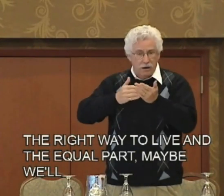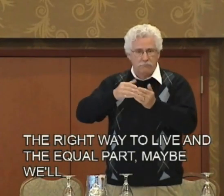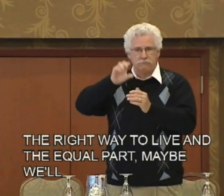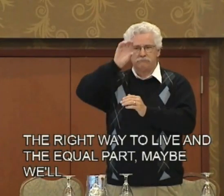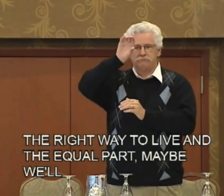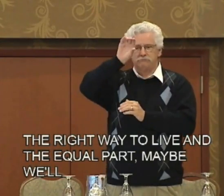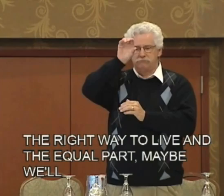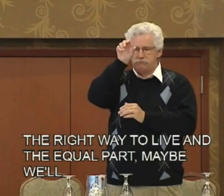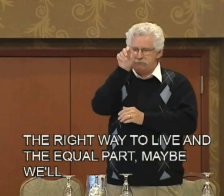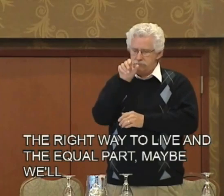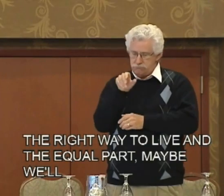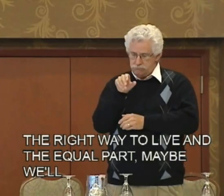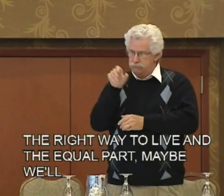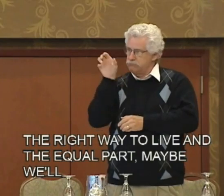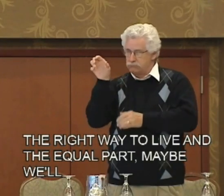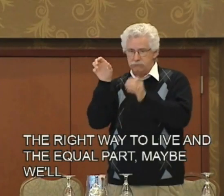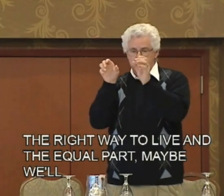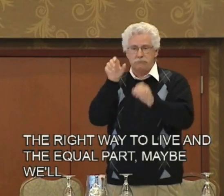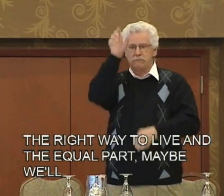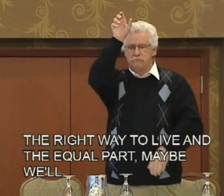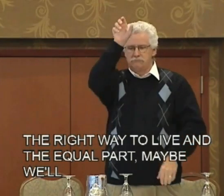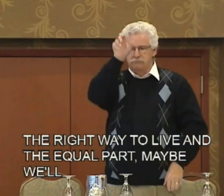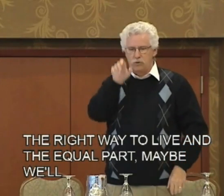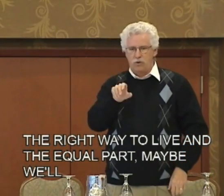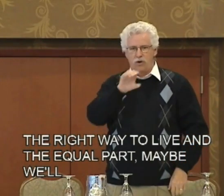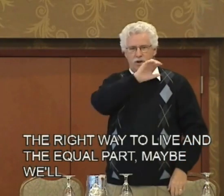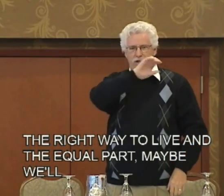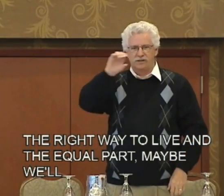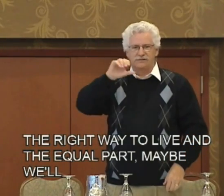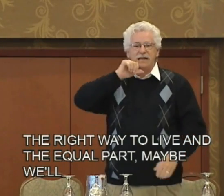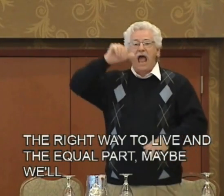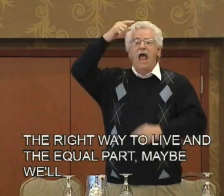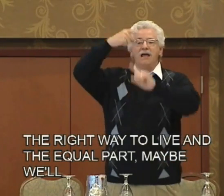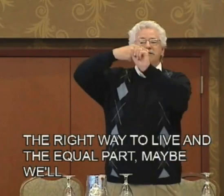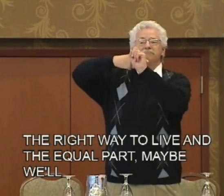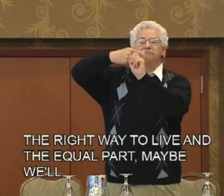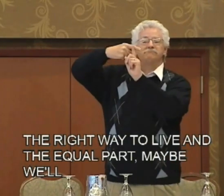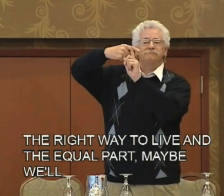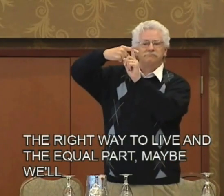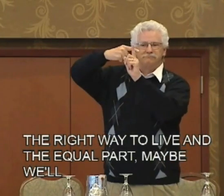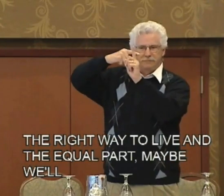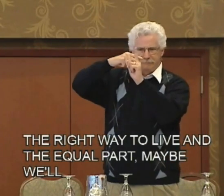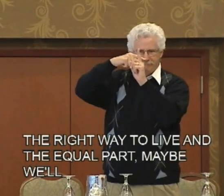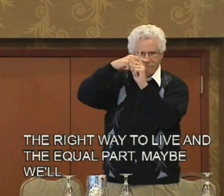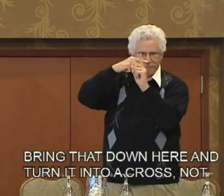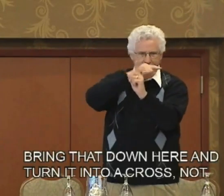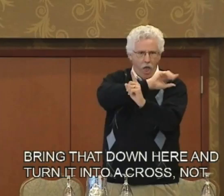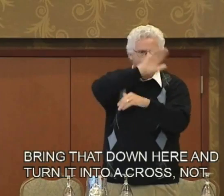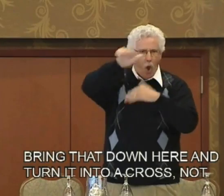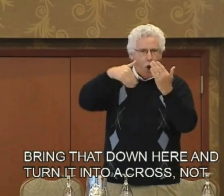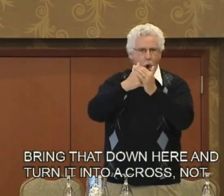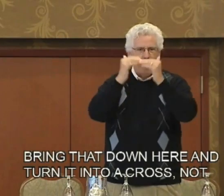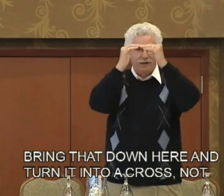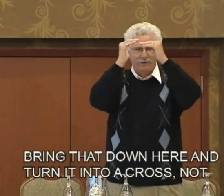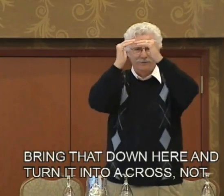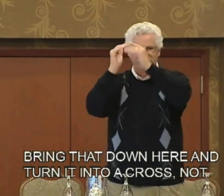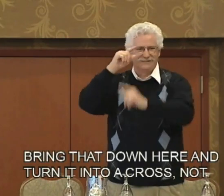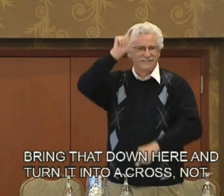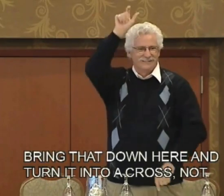and the equal part maybe we'll bring that down here and turn it into a cross not cross at the top but cross in the middle